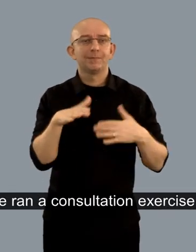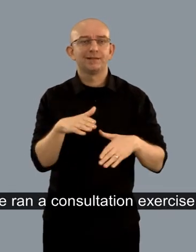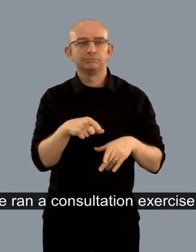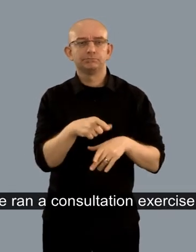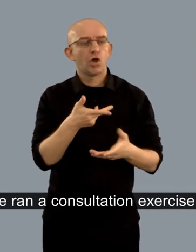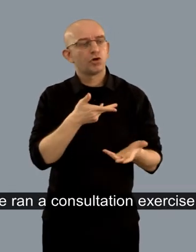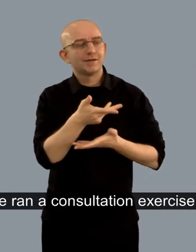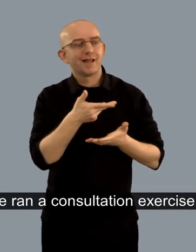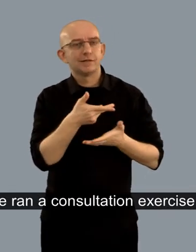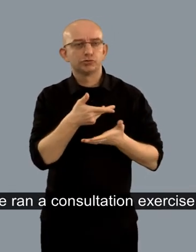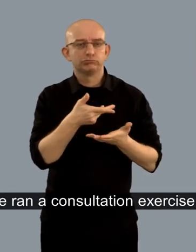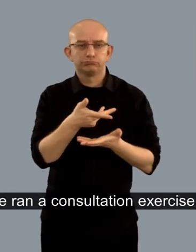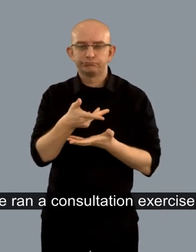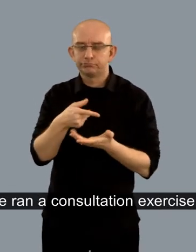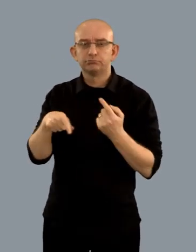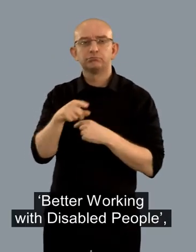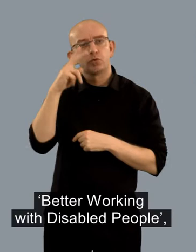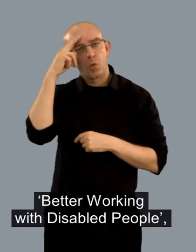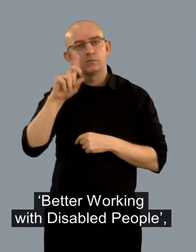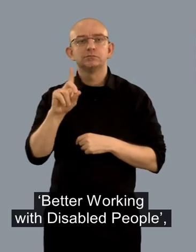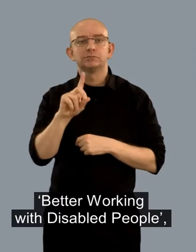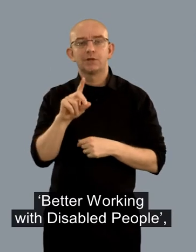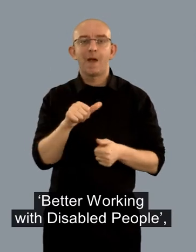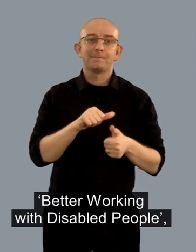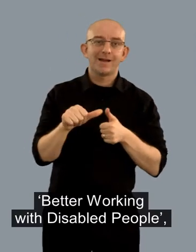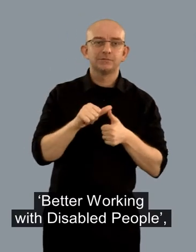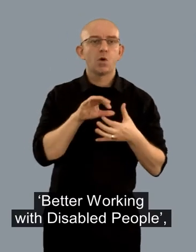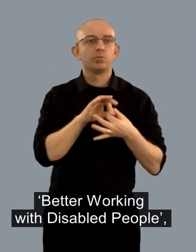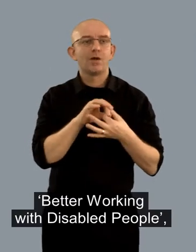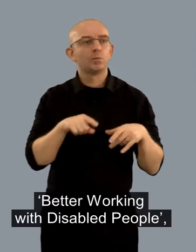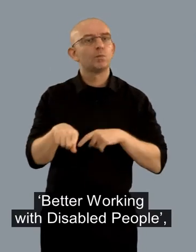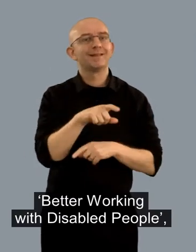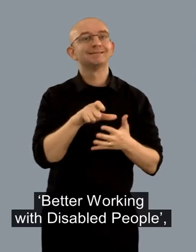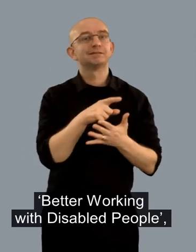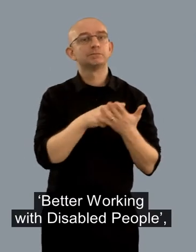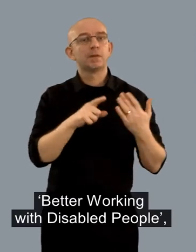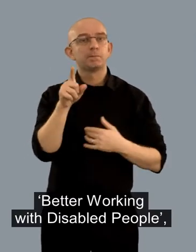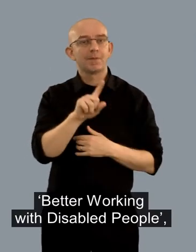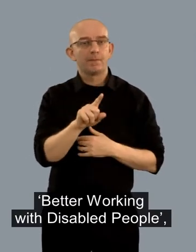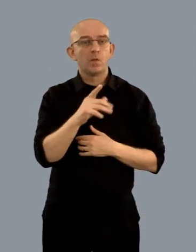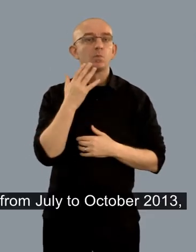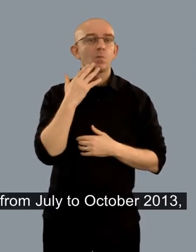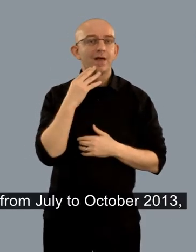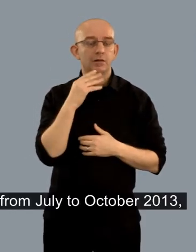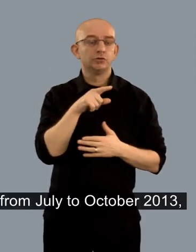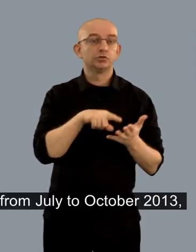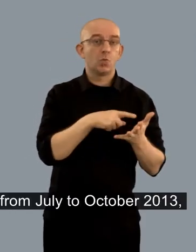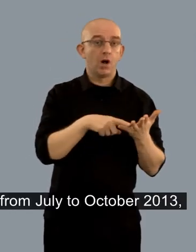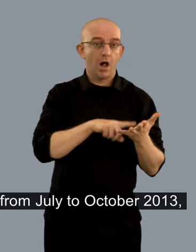We ran a consultation exercise, Better Working with Disabled People, from July to